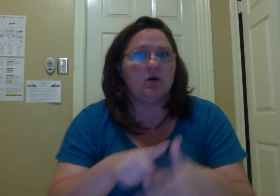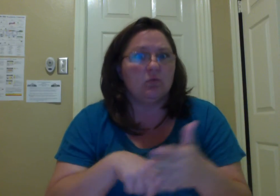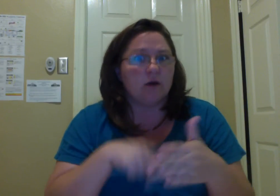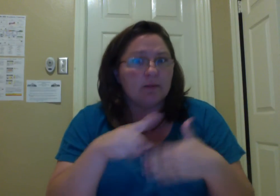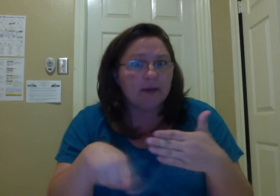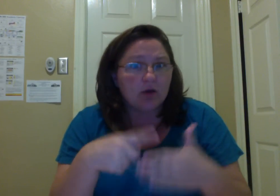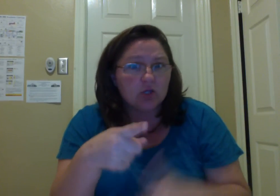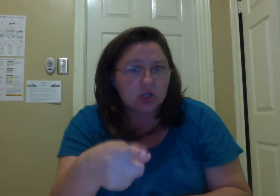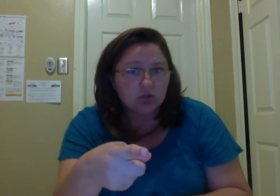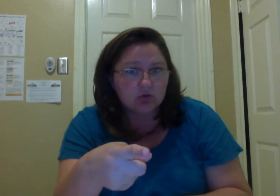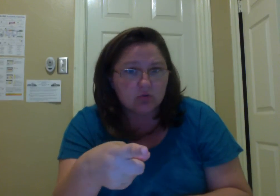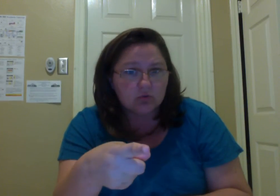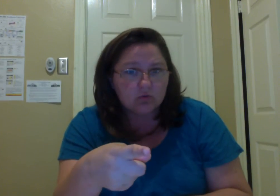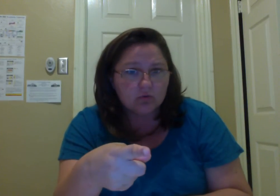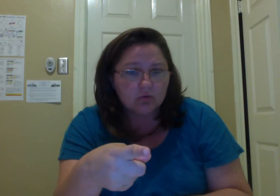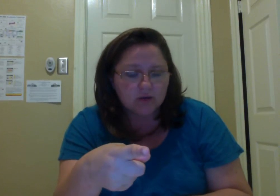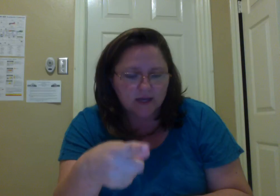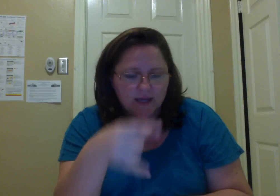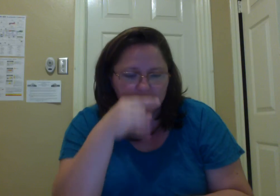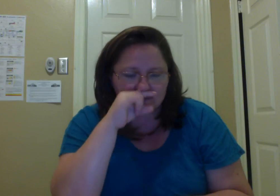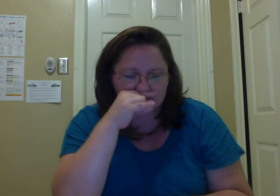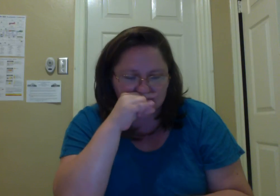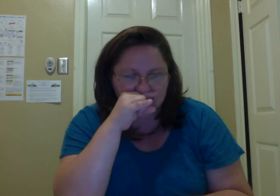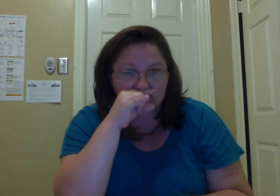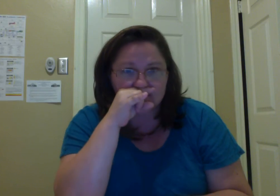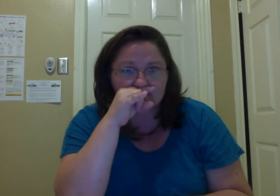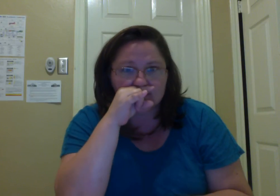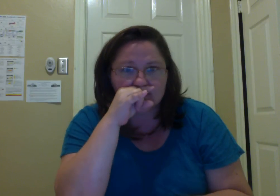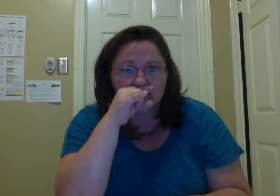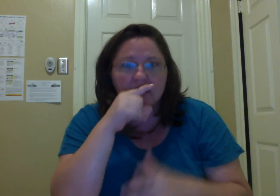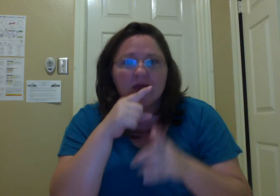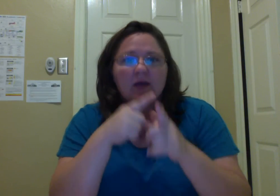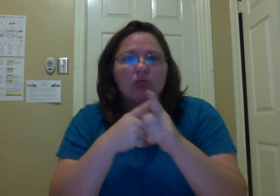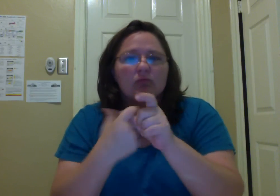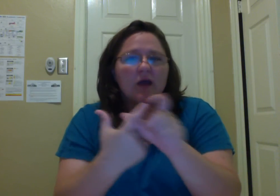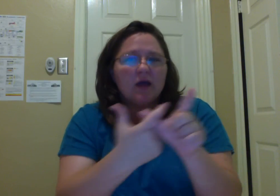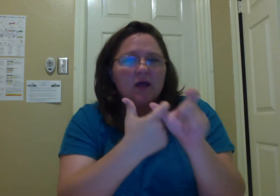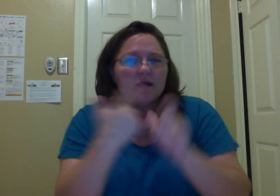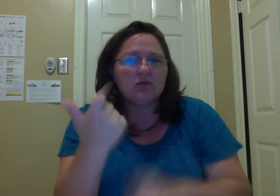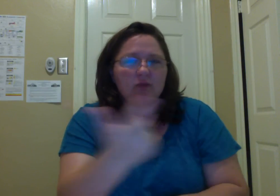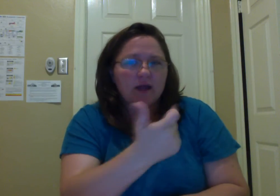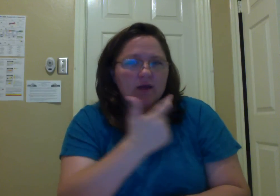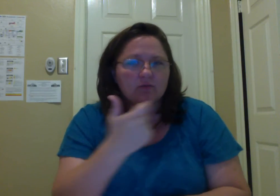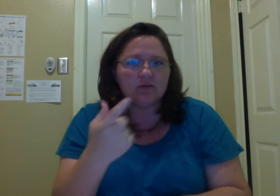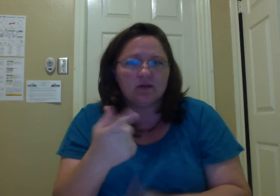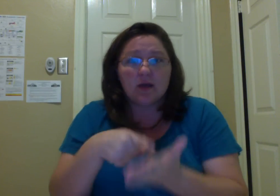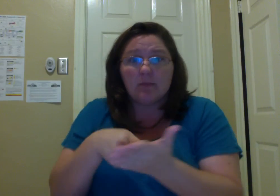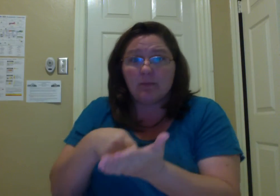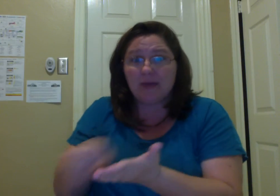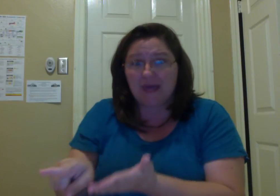what about you? Okay? And then the kids run around,